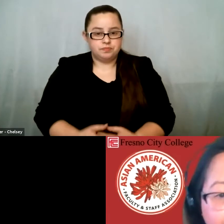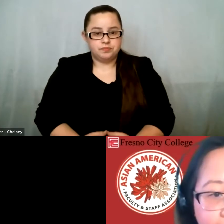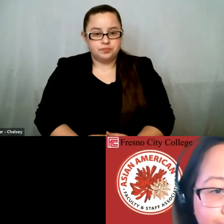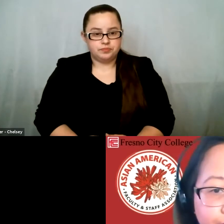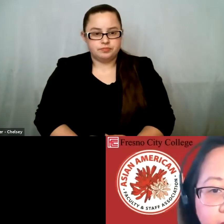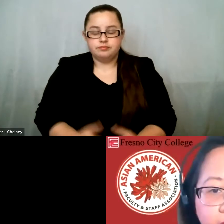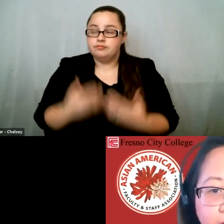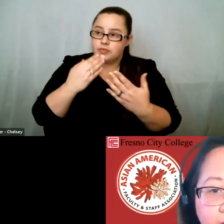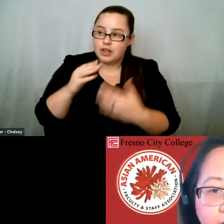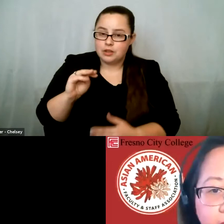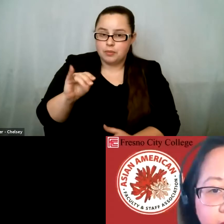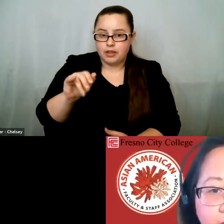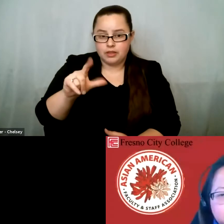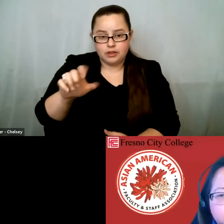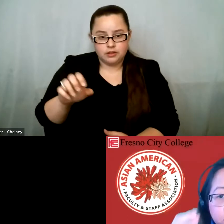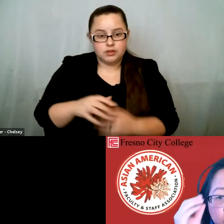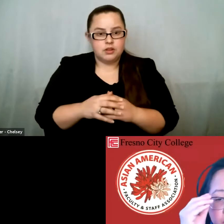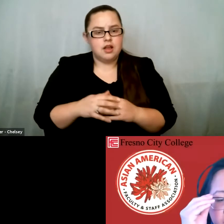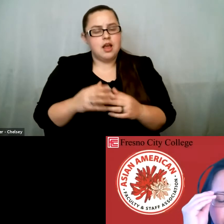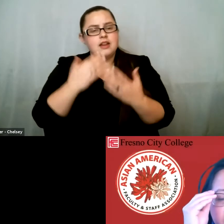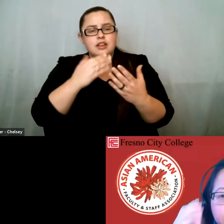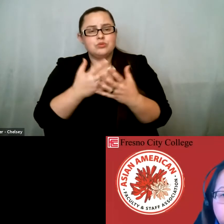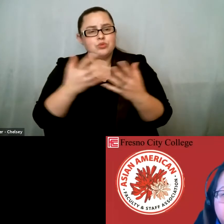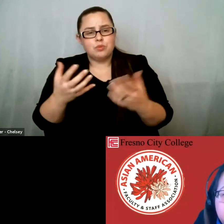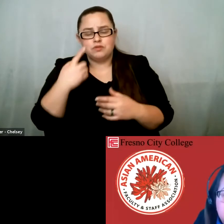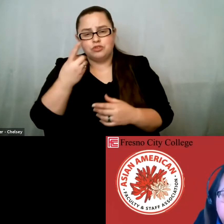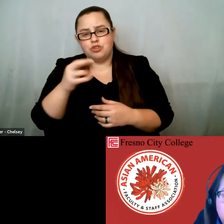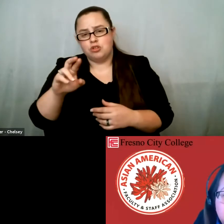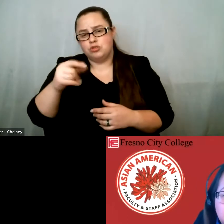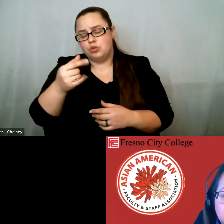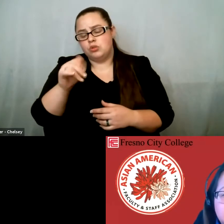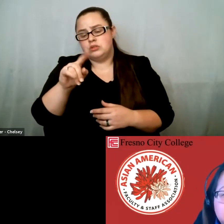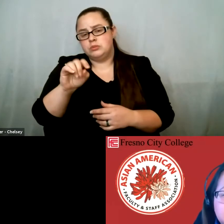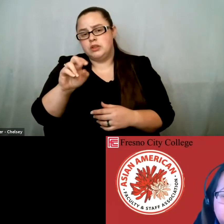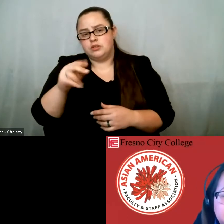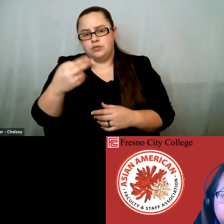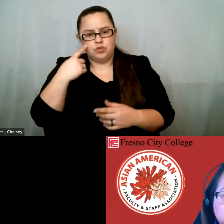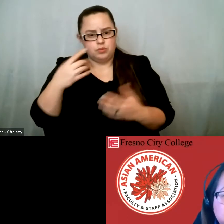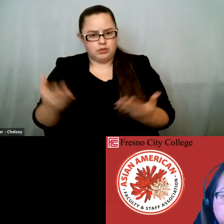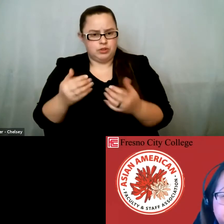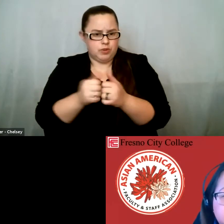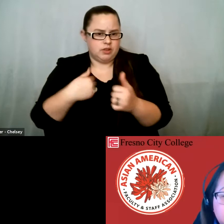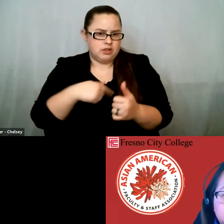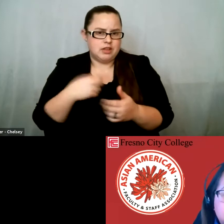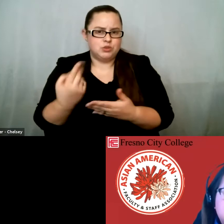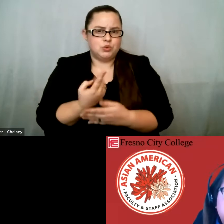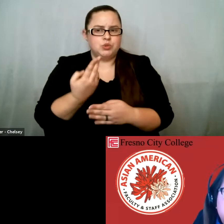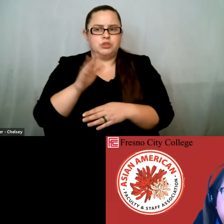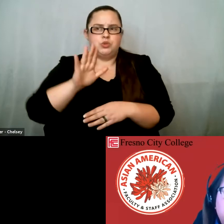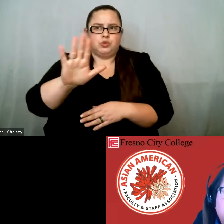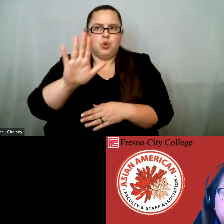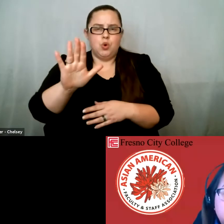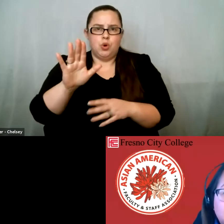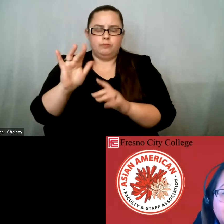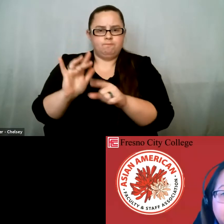Thank you, Miley. And thank you so much, Dr. Goldsmith, for being here with us and really, using your platform to show